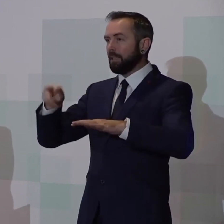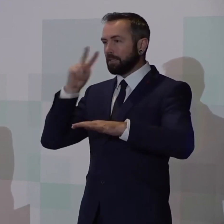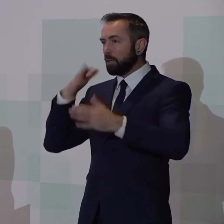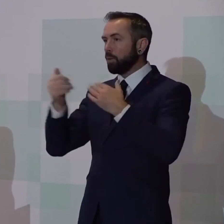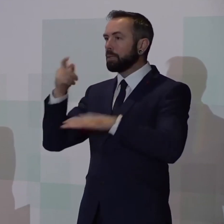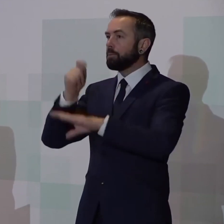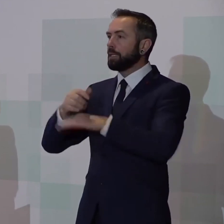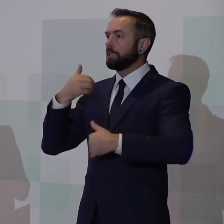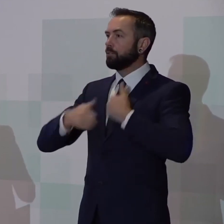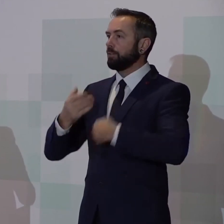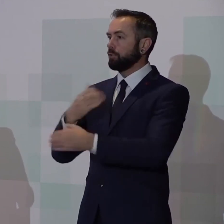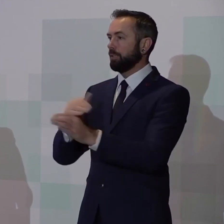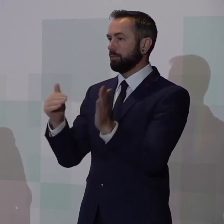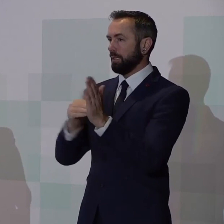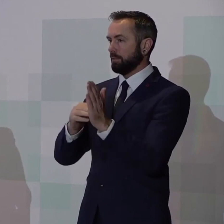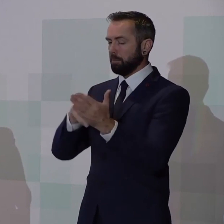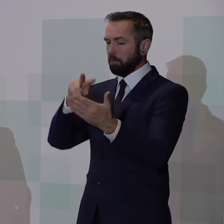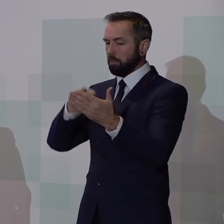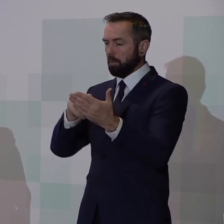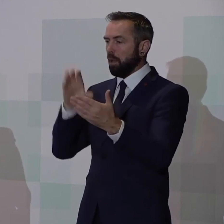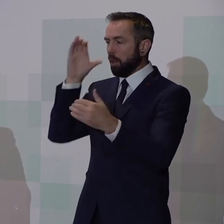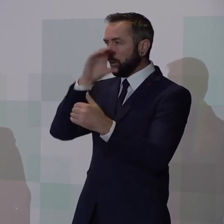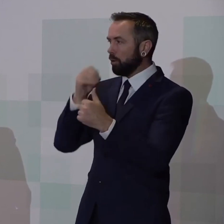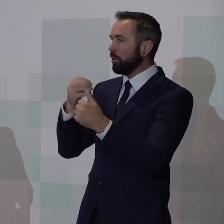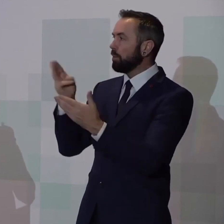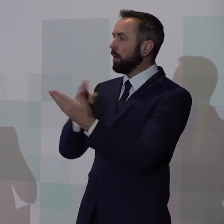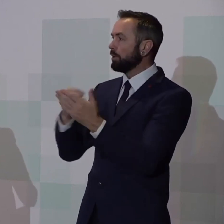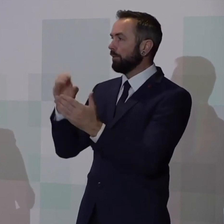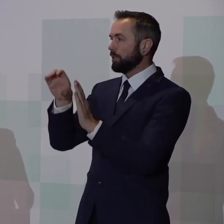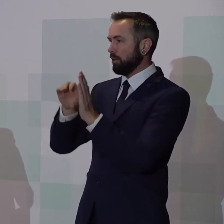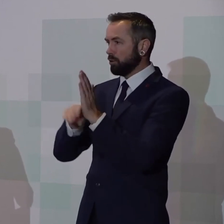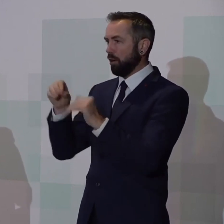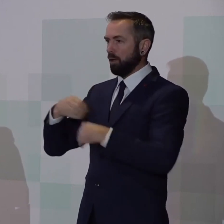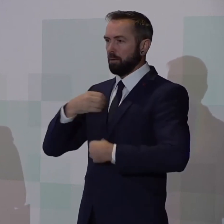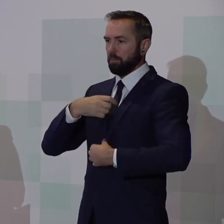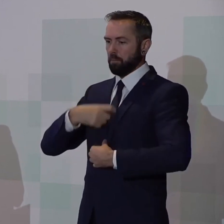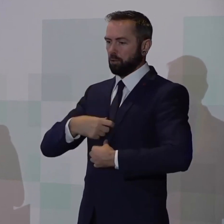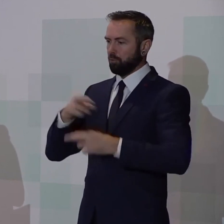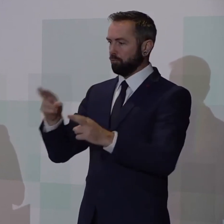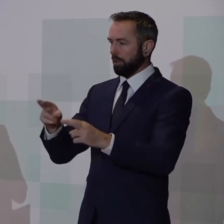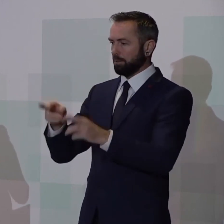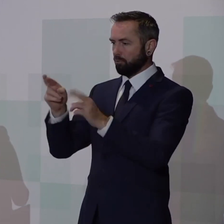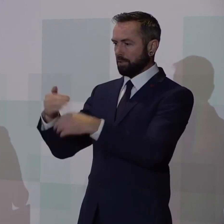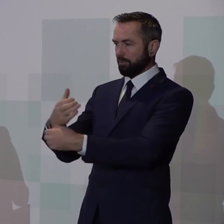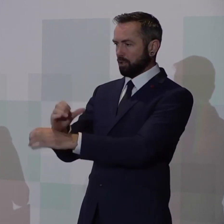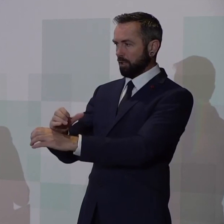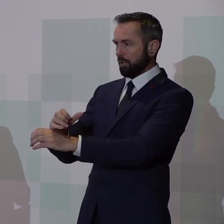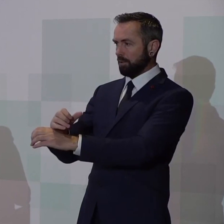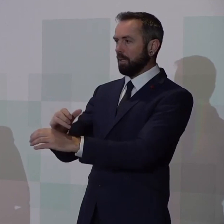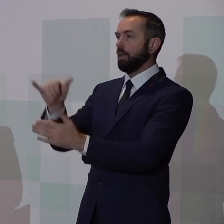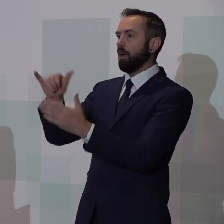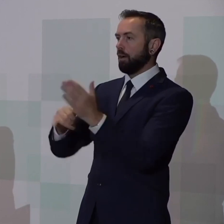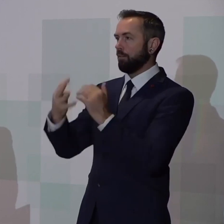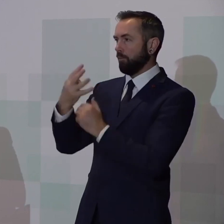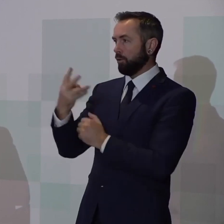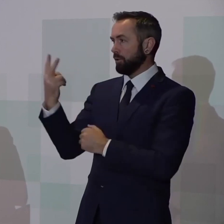of the child. We can look to other parts of the Constitution on personal rights, on the rights of the child, Article